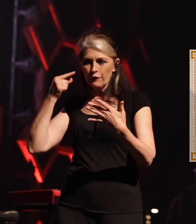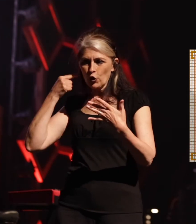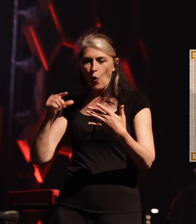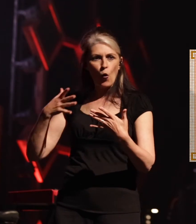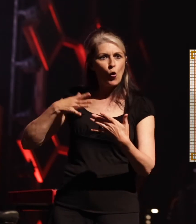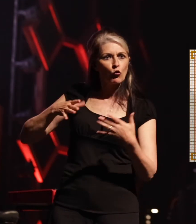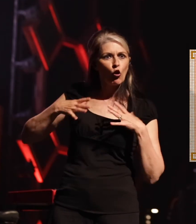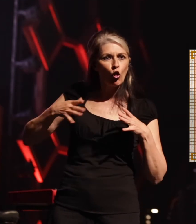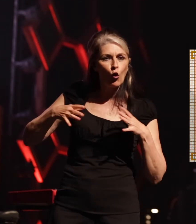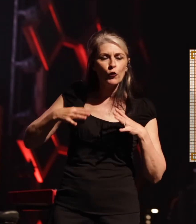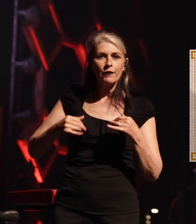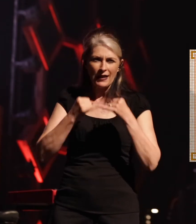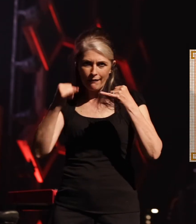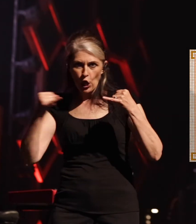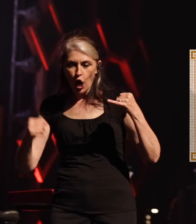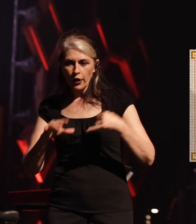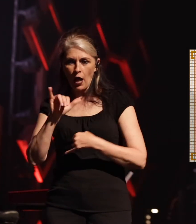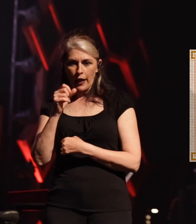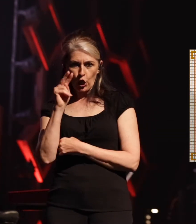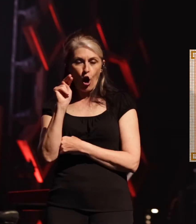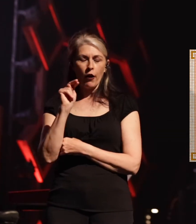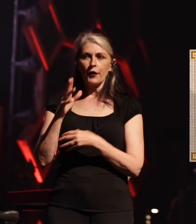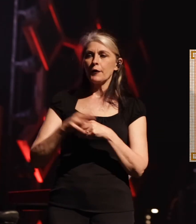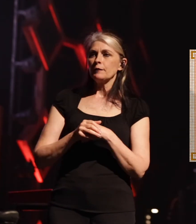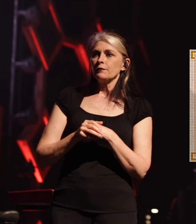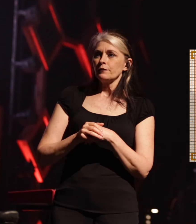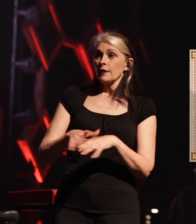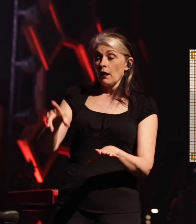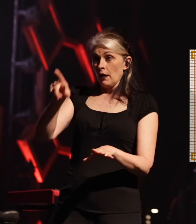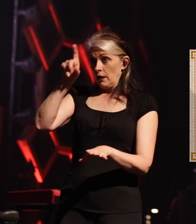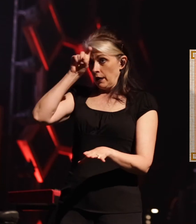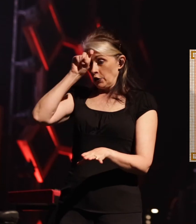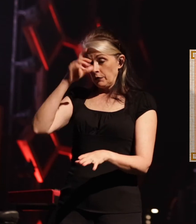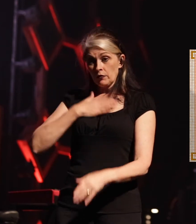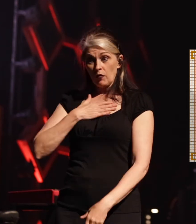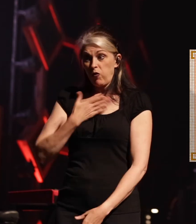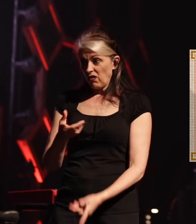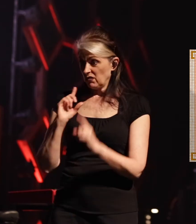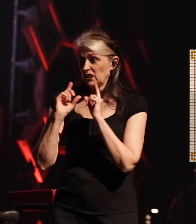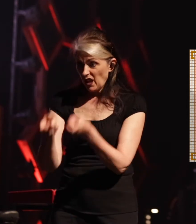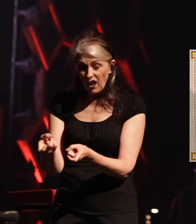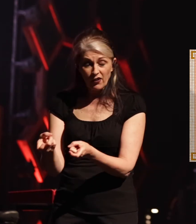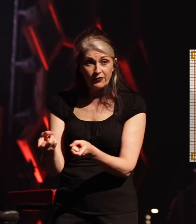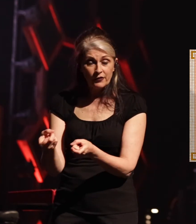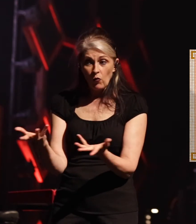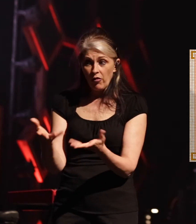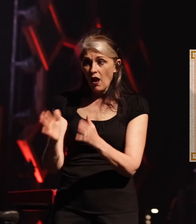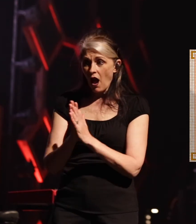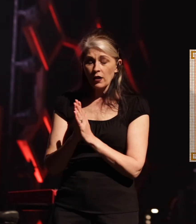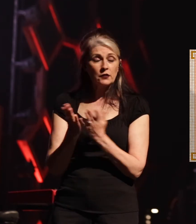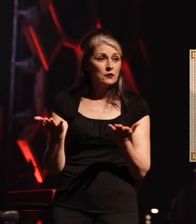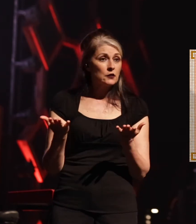yarn comes into play. The Lord had made the Egyptians favorably disposed towards the people, and they gave them what they asked for. So they plundered